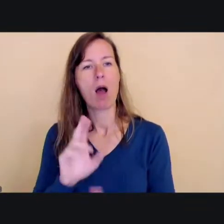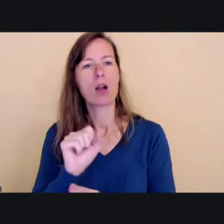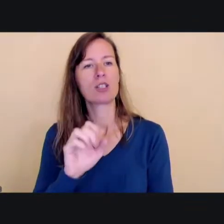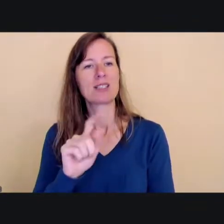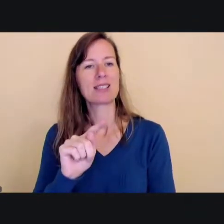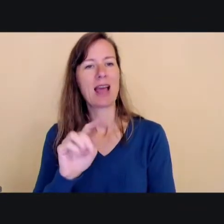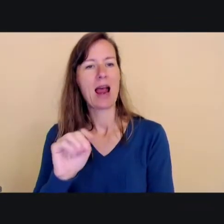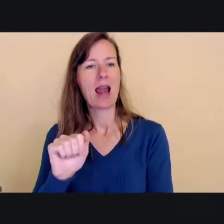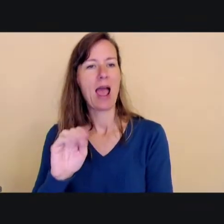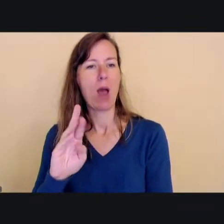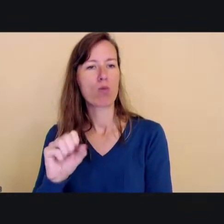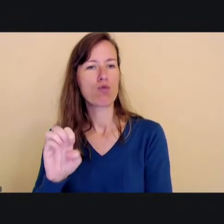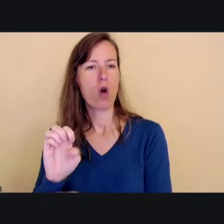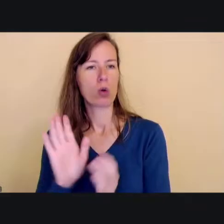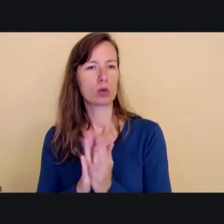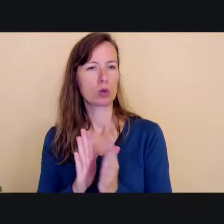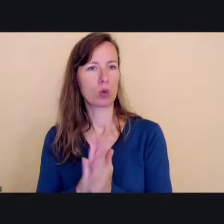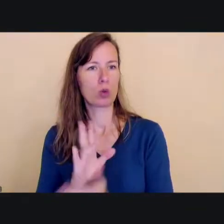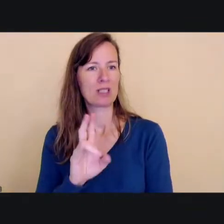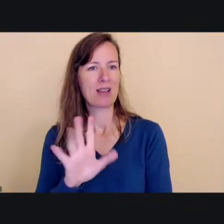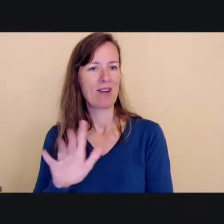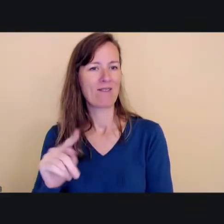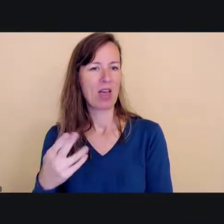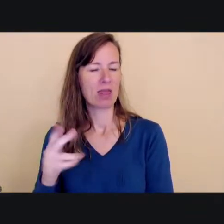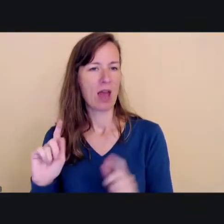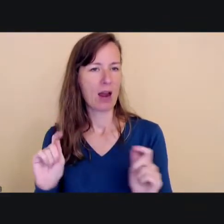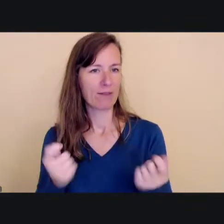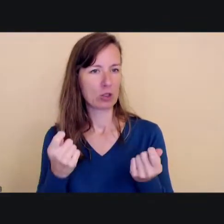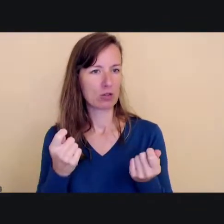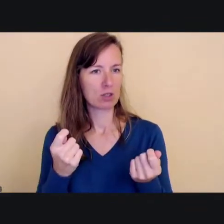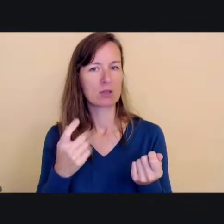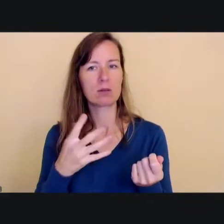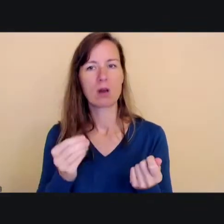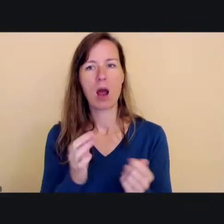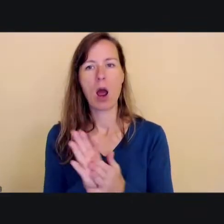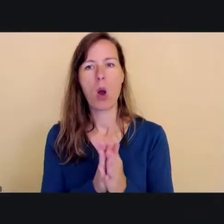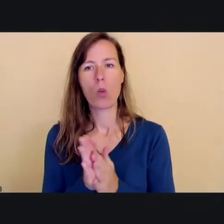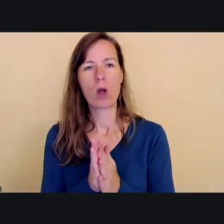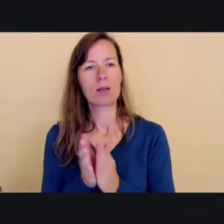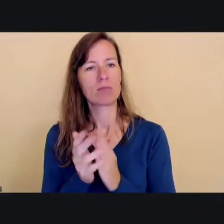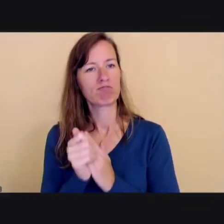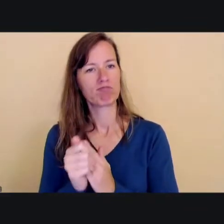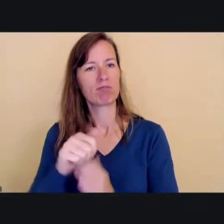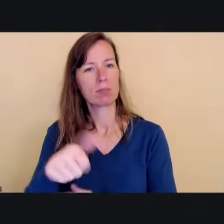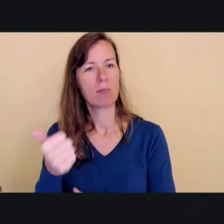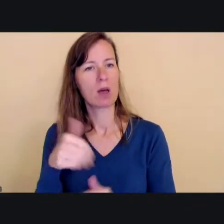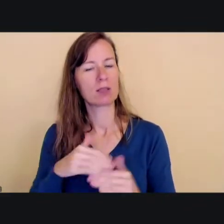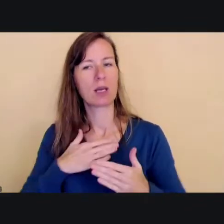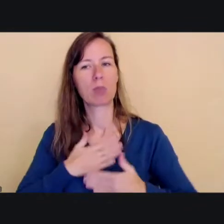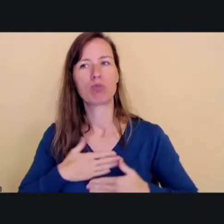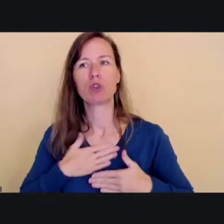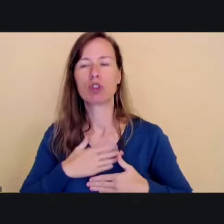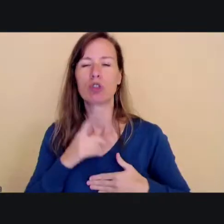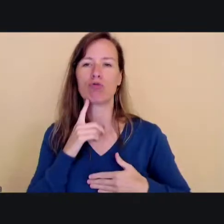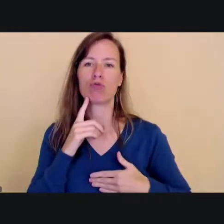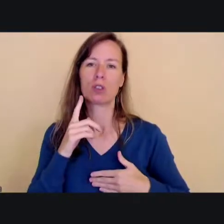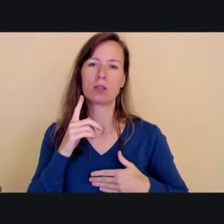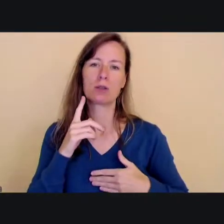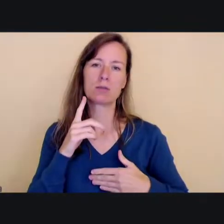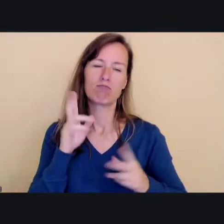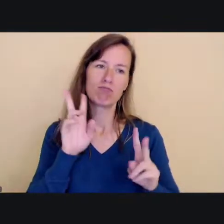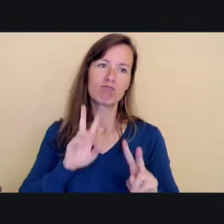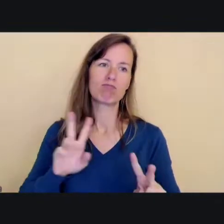School's 75th anniversary, and does willingly lead others in the appreciation and the admiration of the school